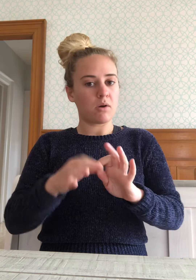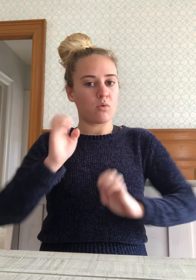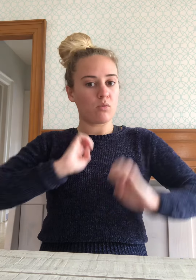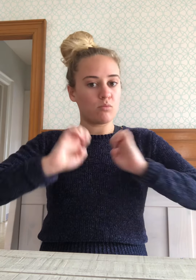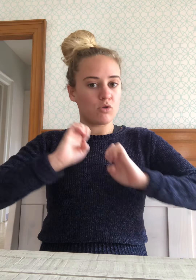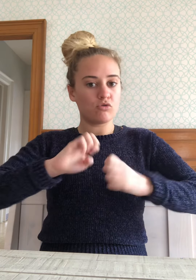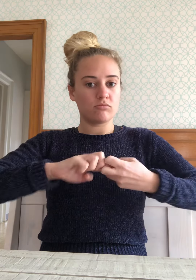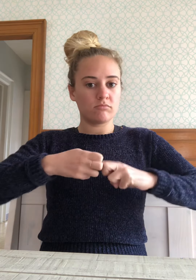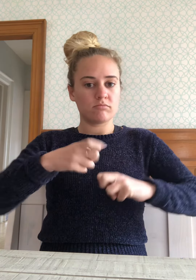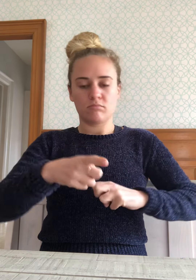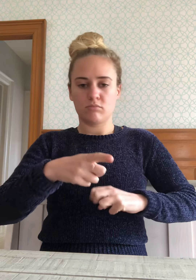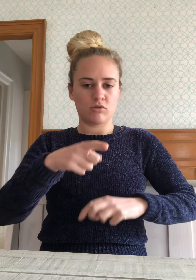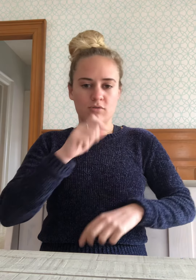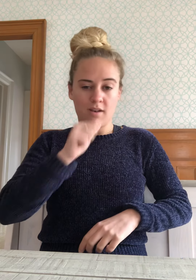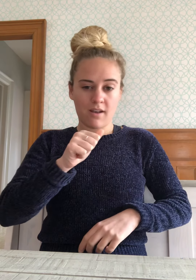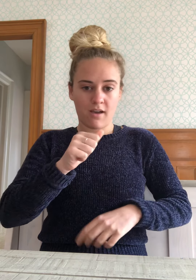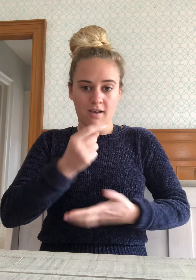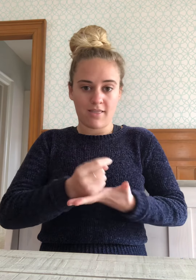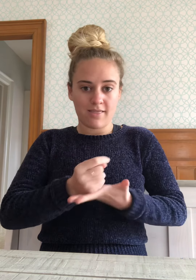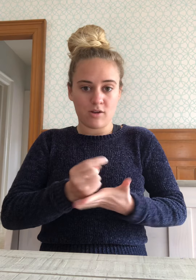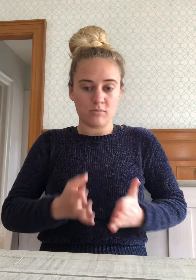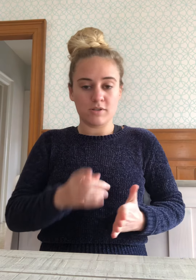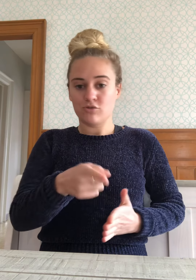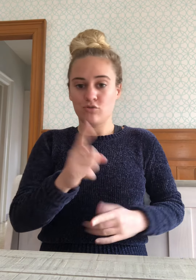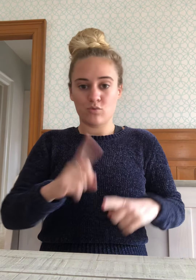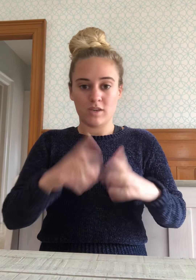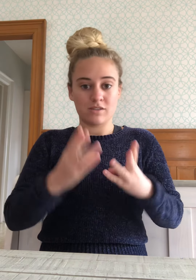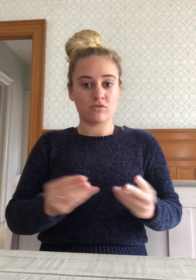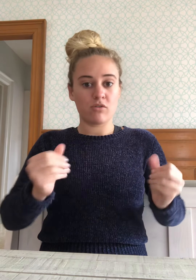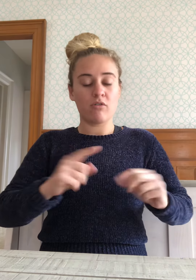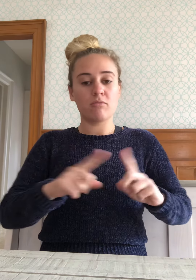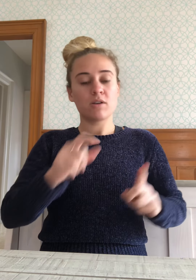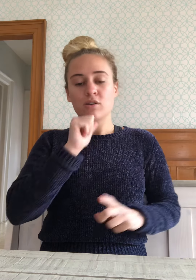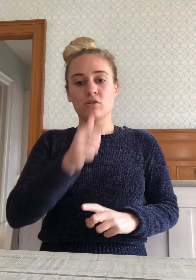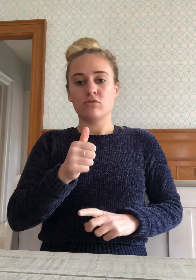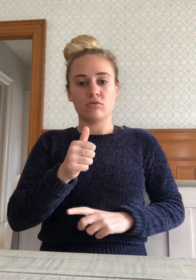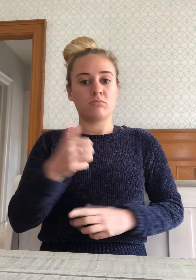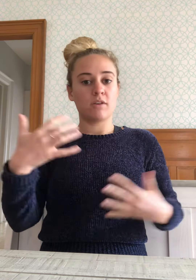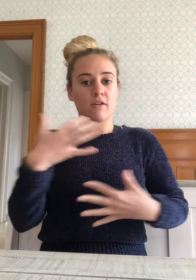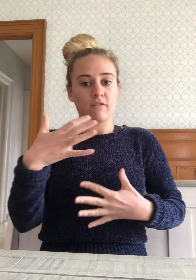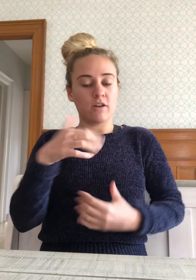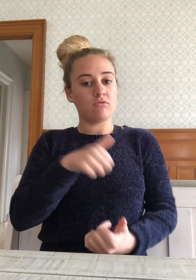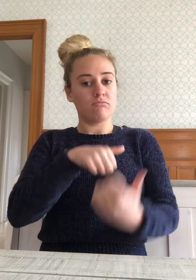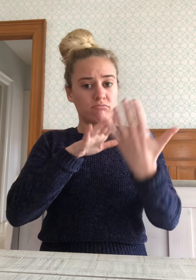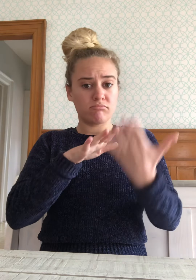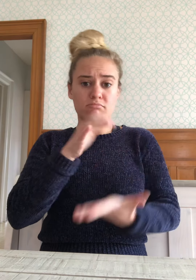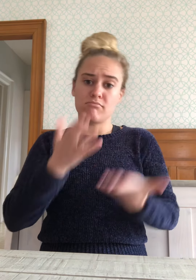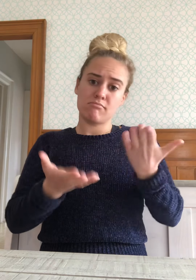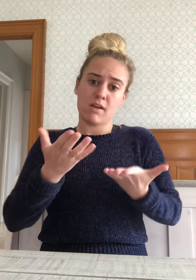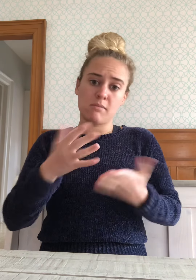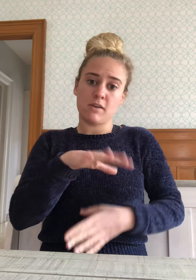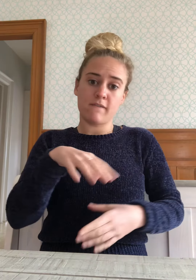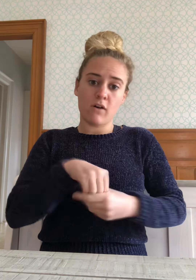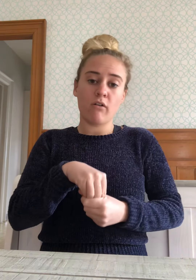solve them all, but don't be afraid to address that they may be playing a role. And always, always, always